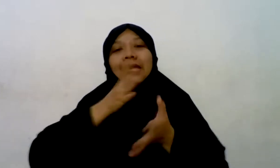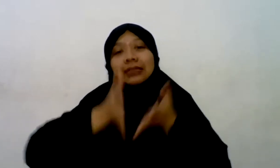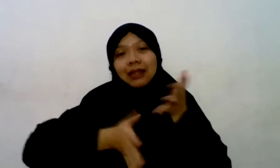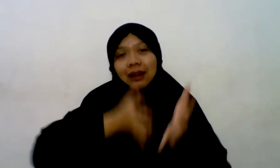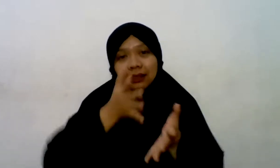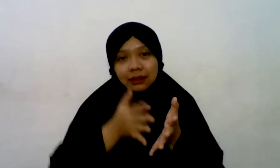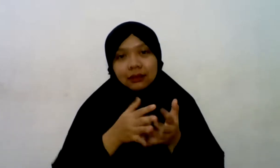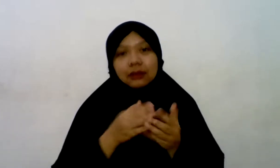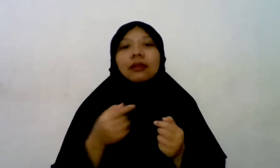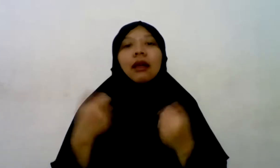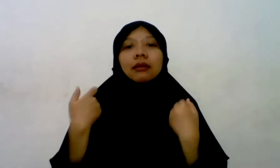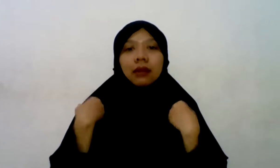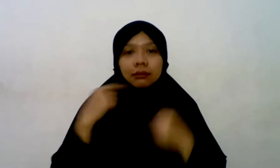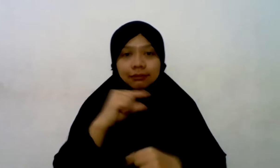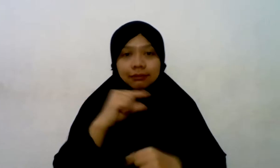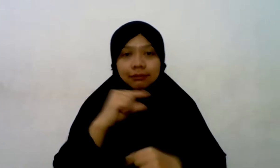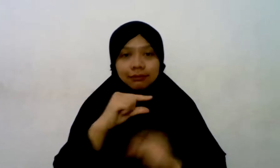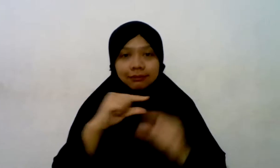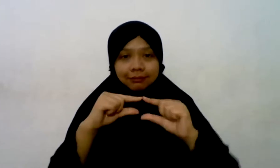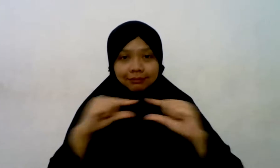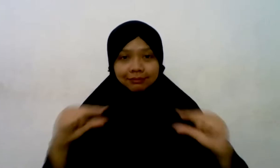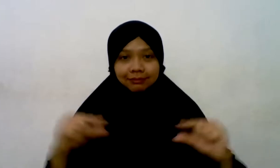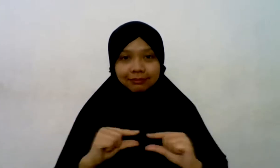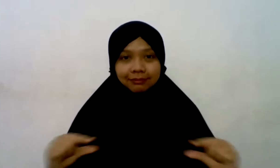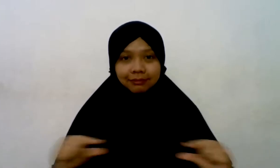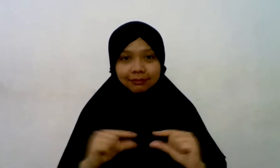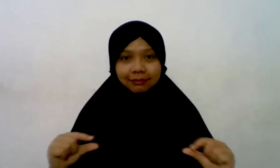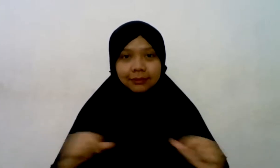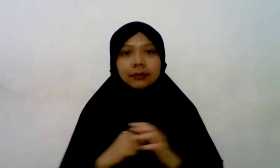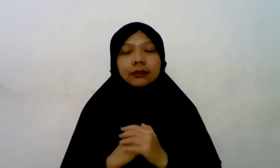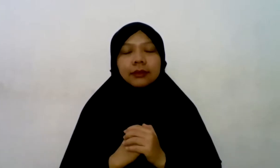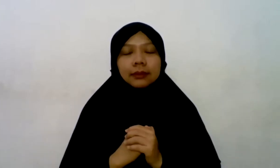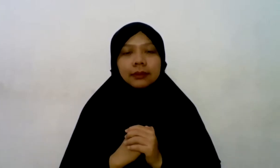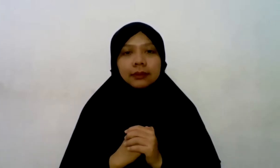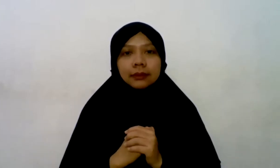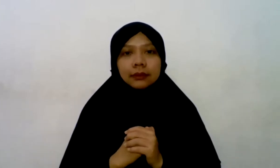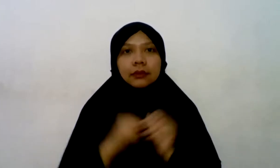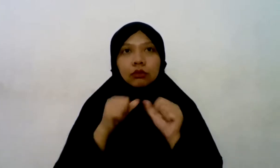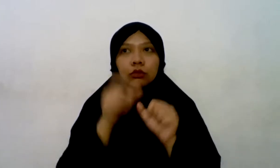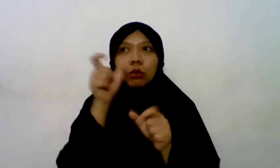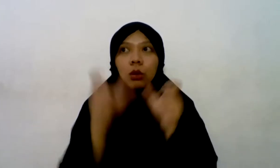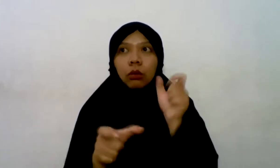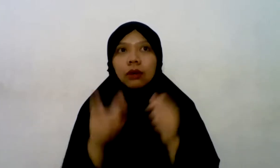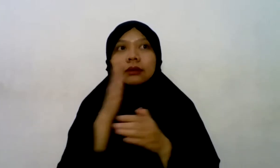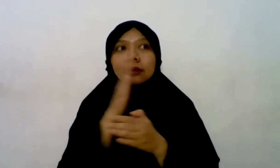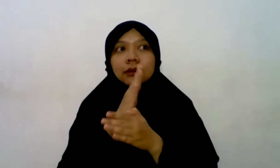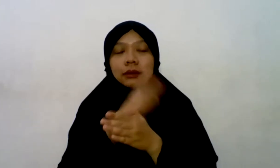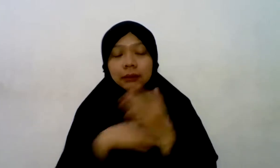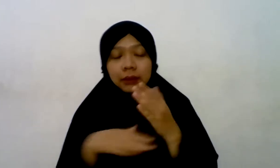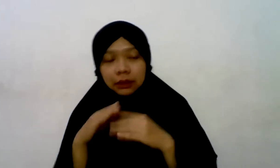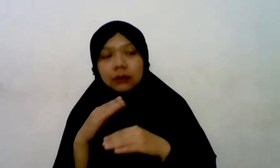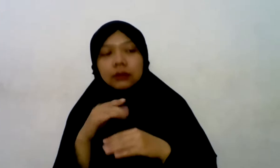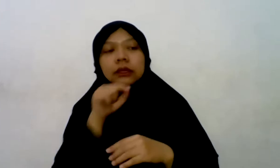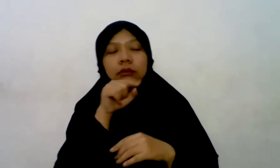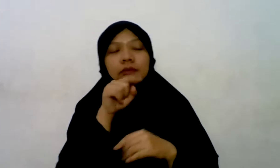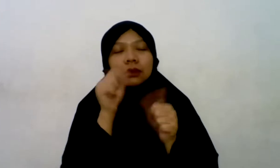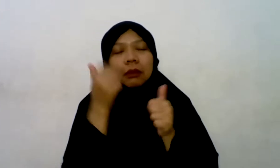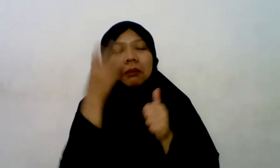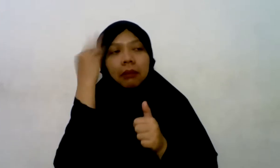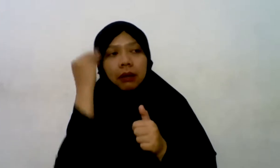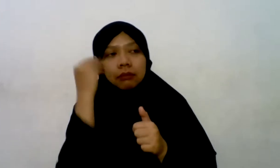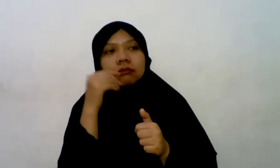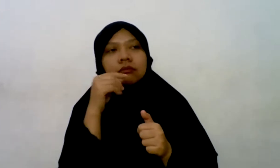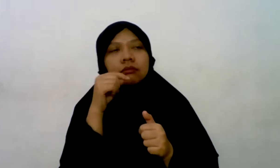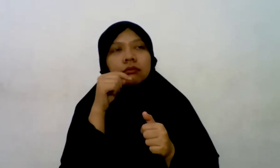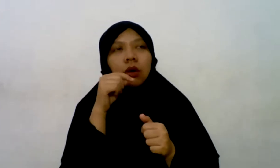closed captioning, in order to for people with disability understand what's going on. But again,